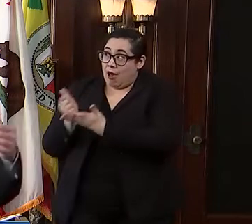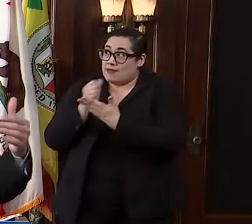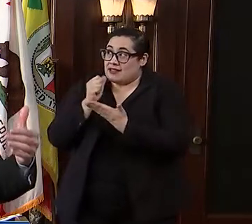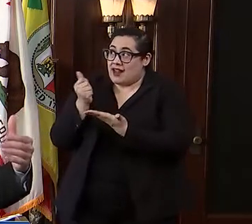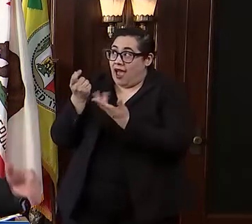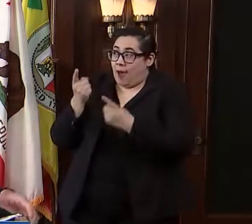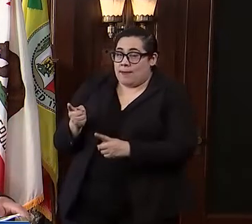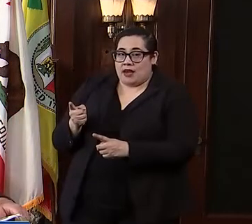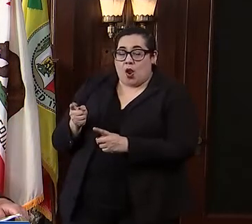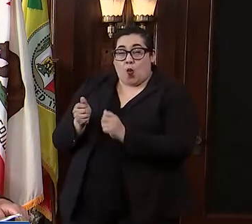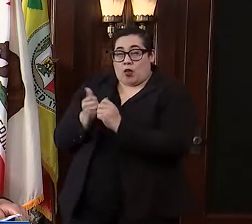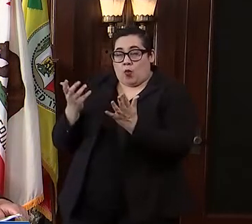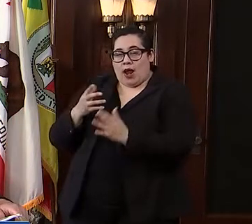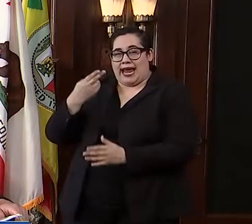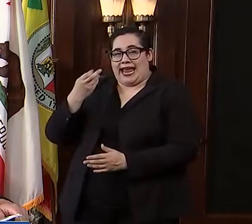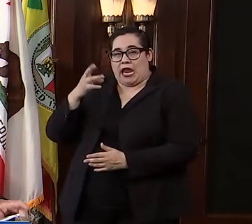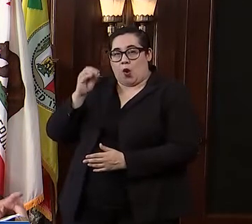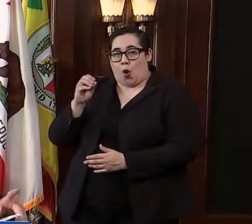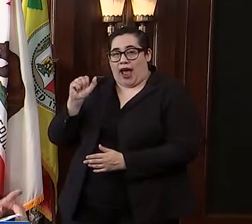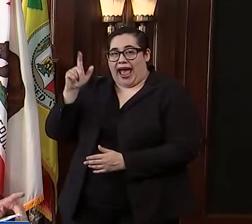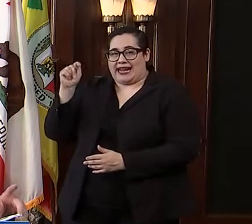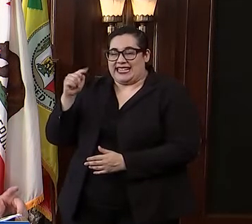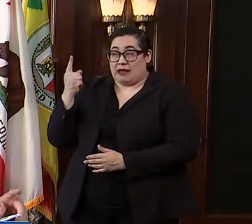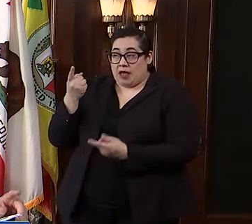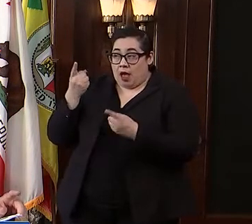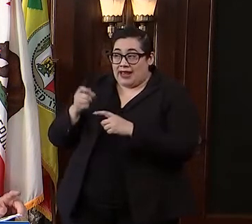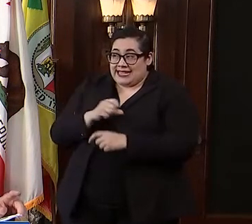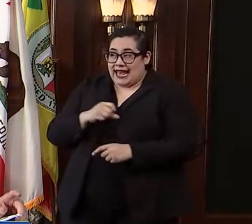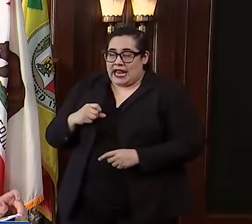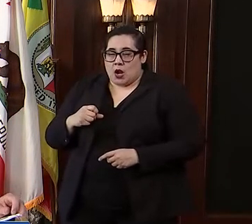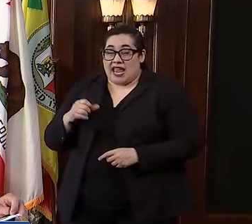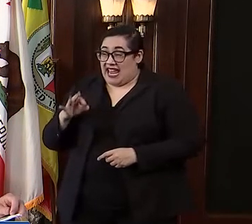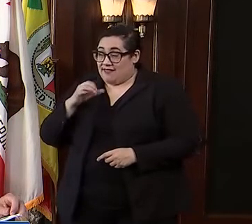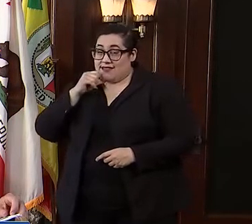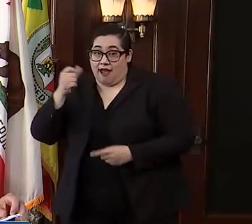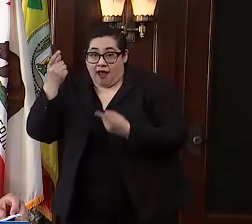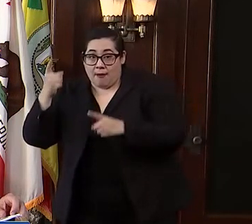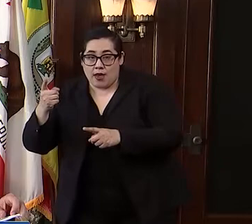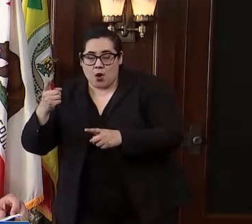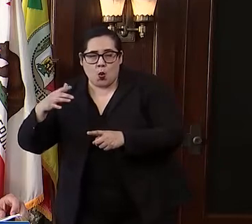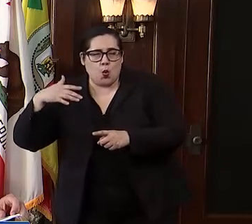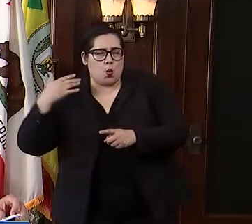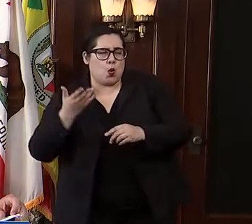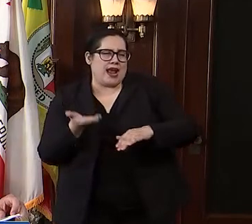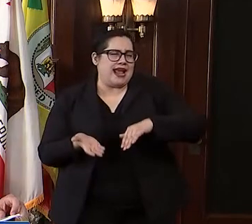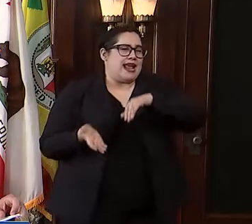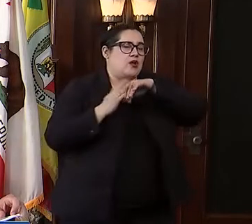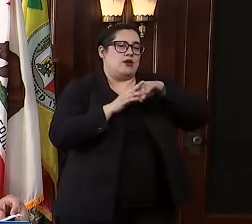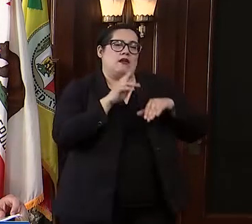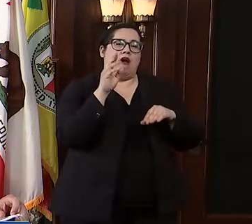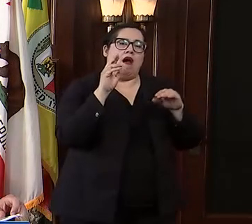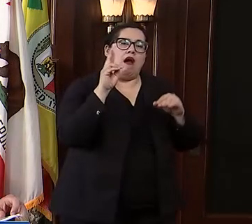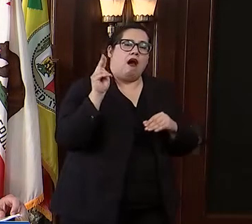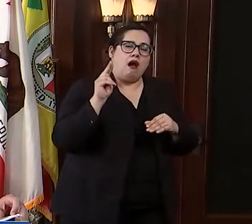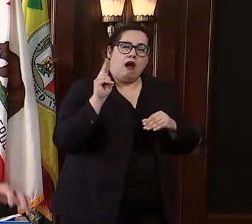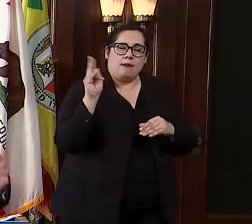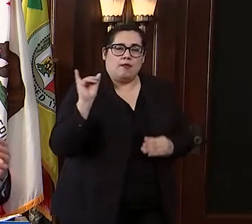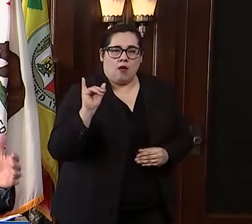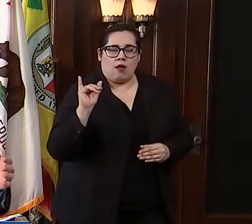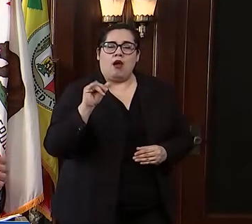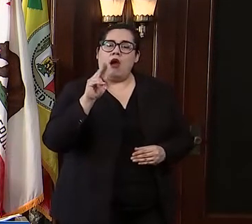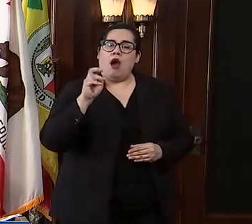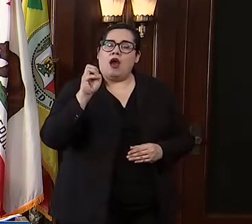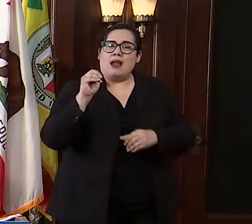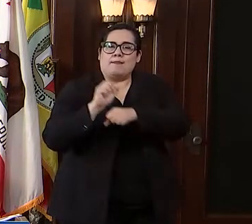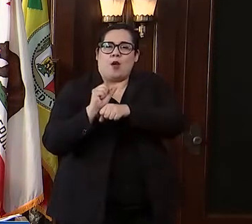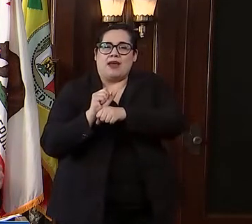passed, and doing something in the Senate, you will see the biggest increase in unemployment come from the public sector. And we don't ask